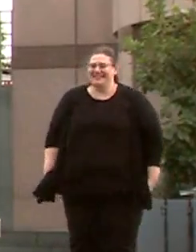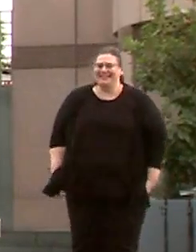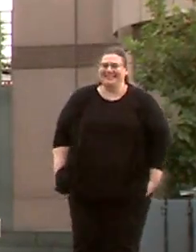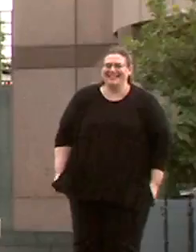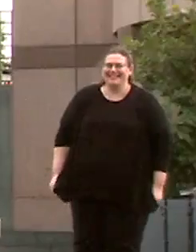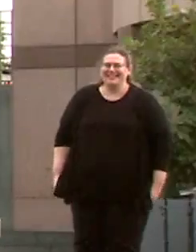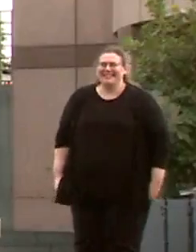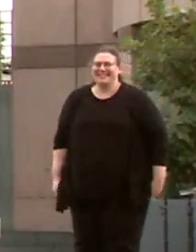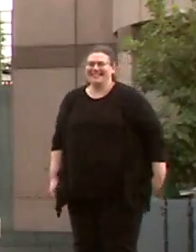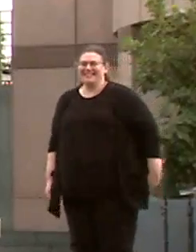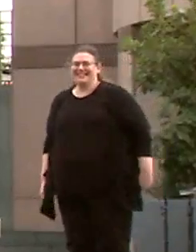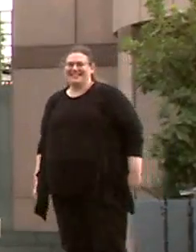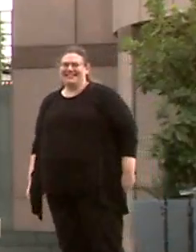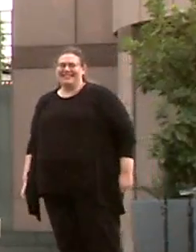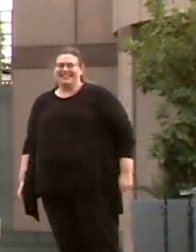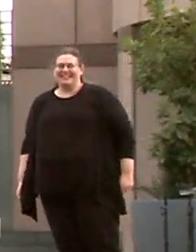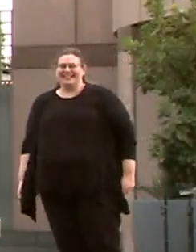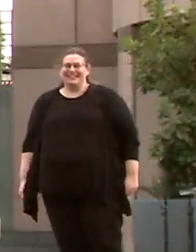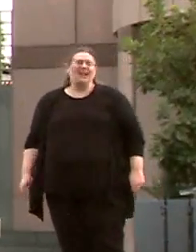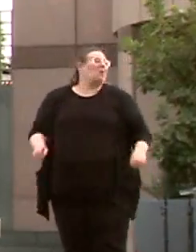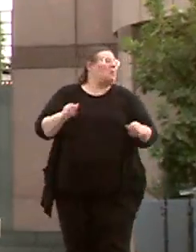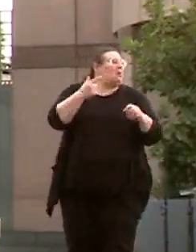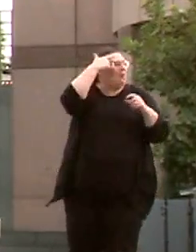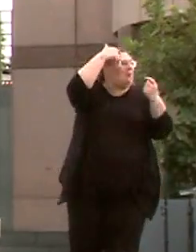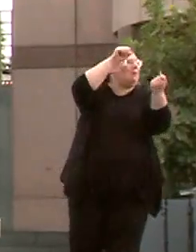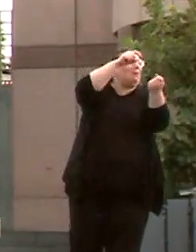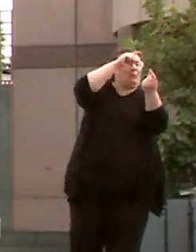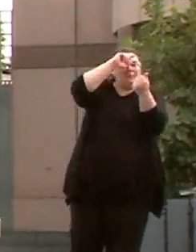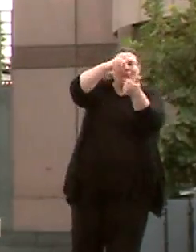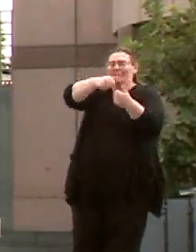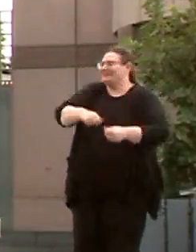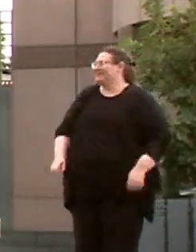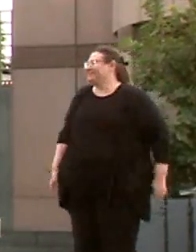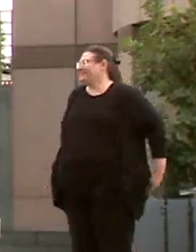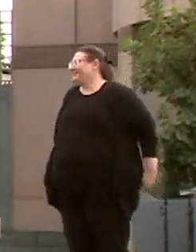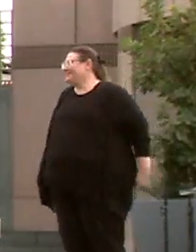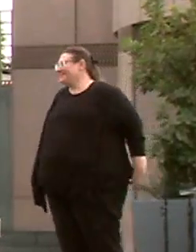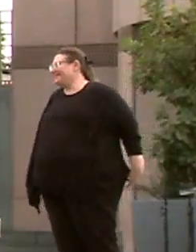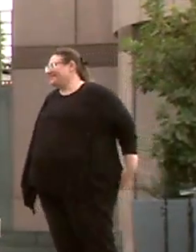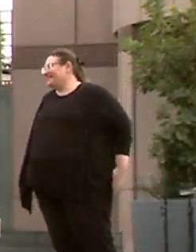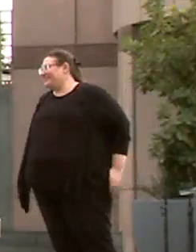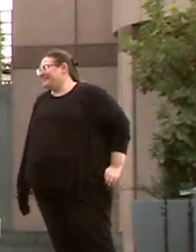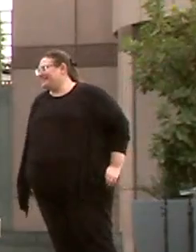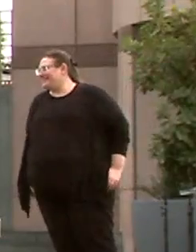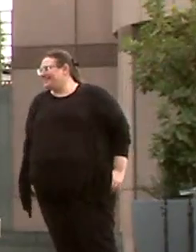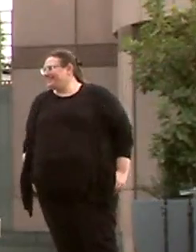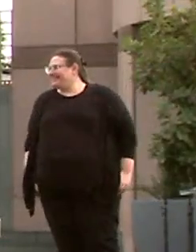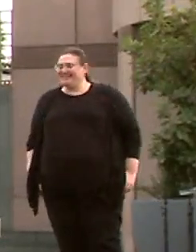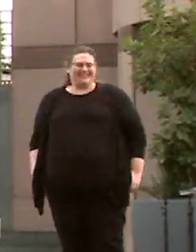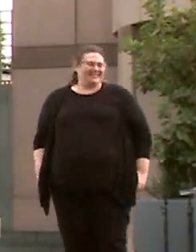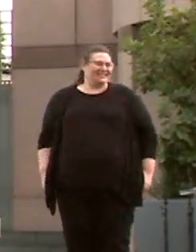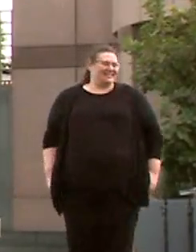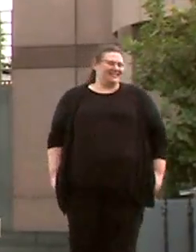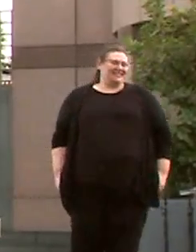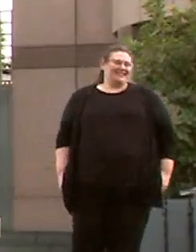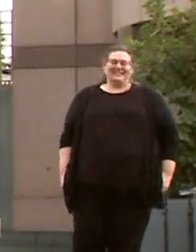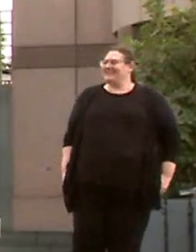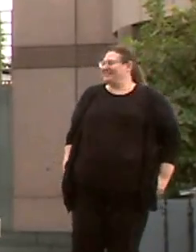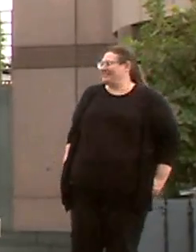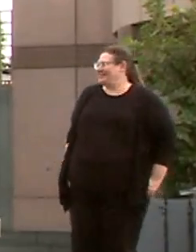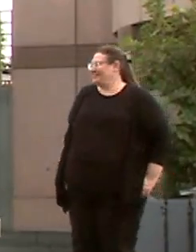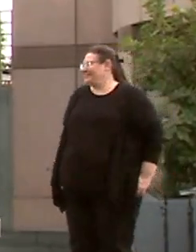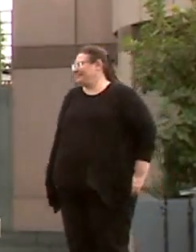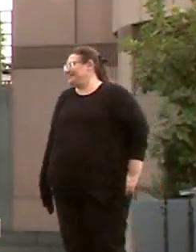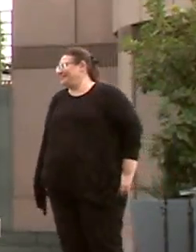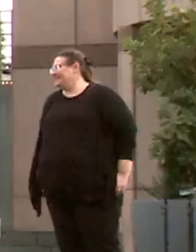help right there. You see that? And see, this is the thing. We all know each other, right? Right. Like I've seen you. We go to the same events.